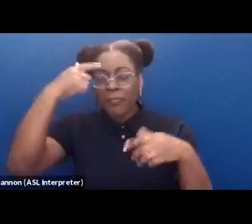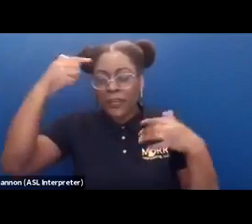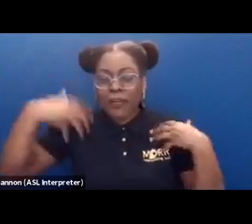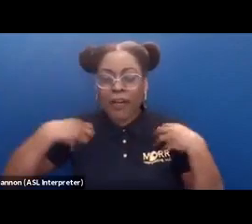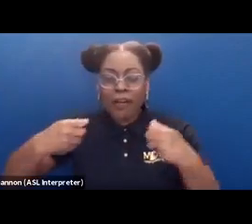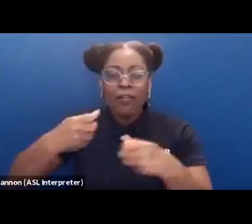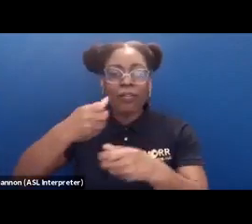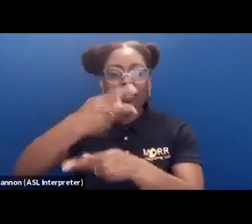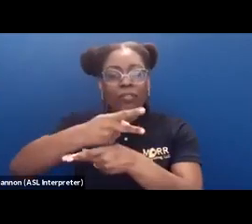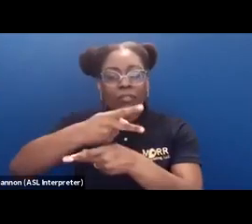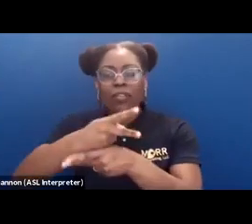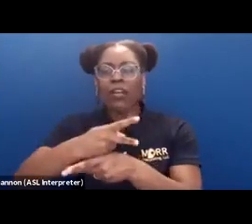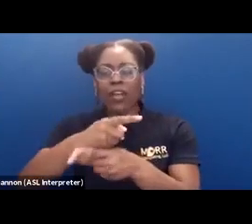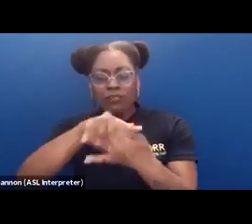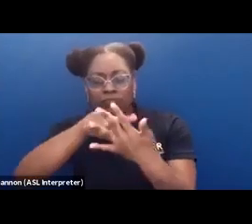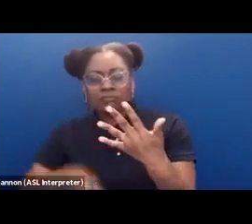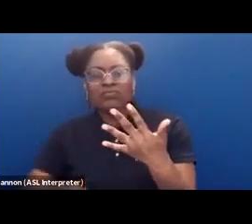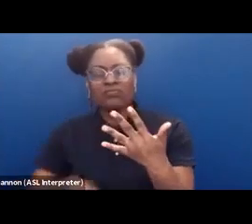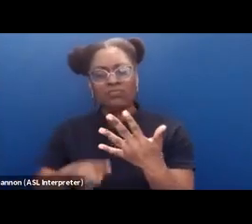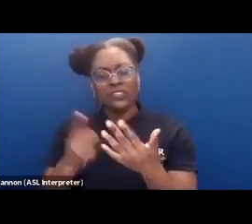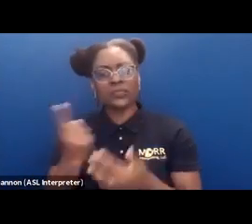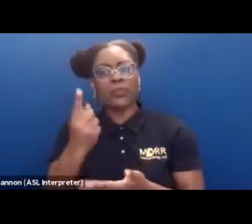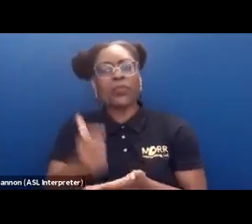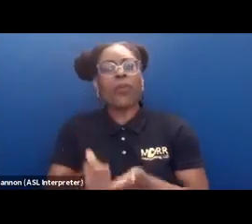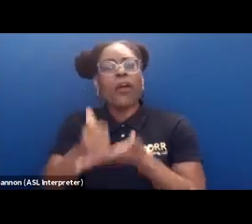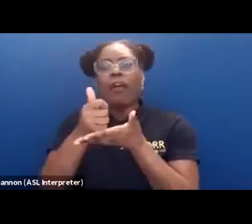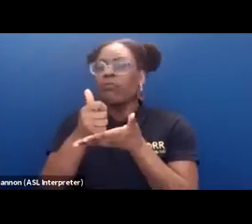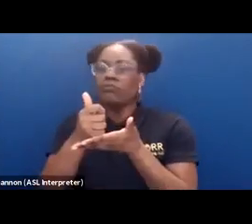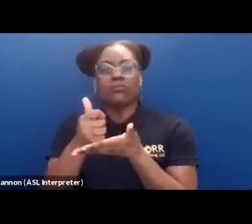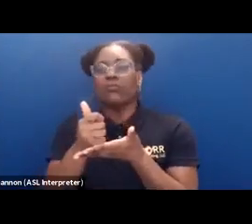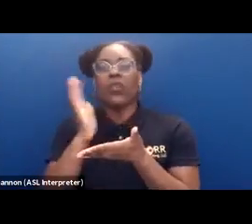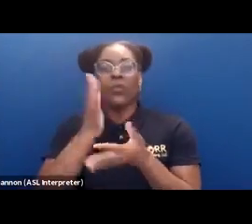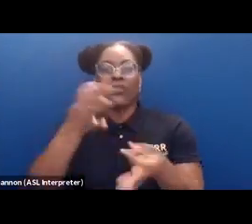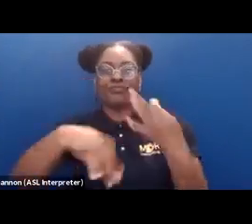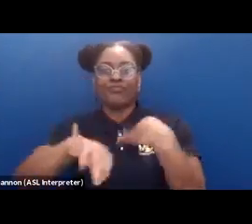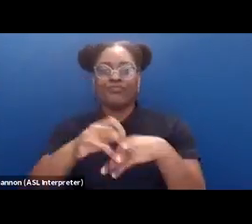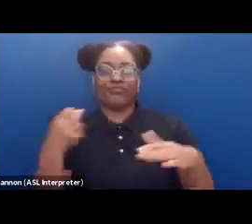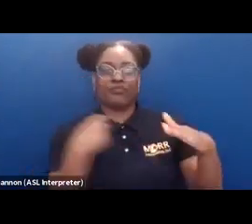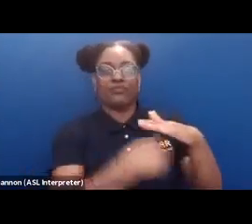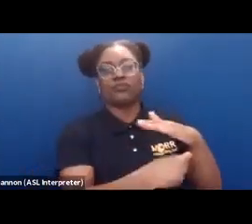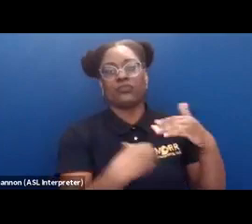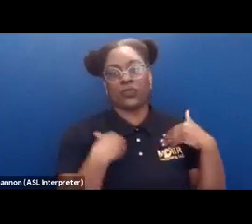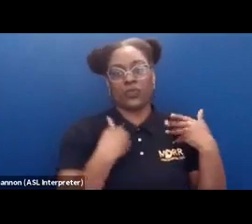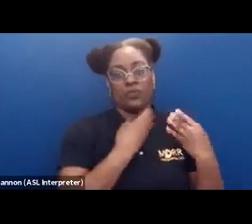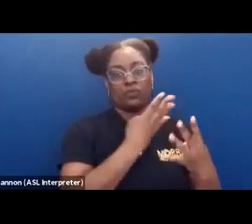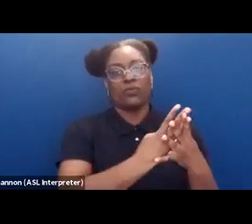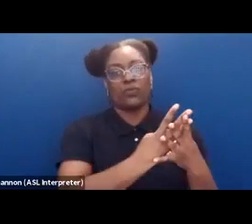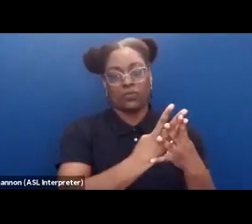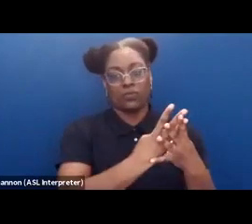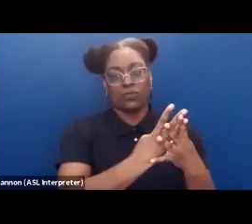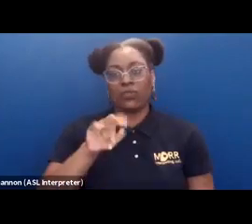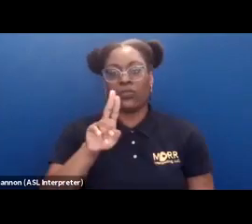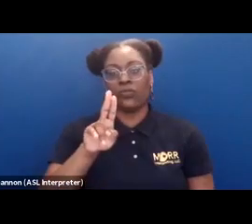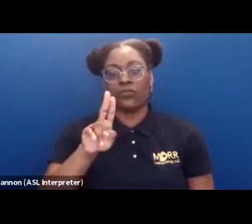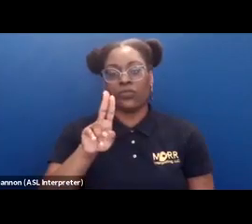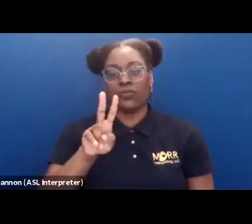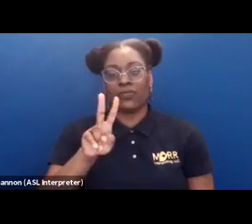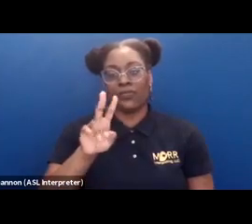heterosexism, and the kinds of phobias that we have against people who are different, right? Is